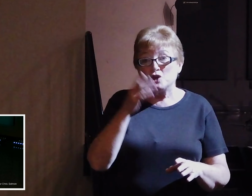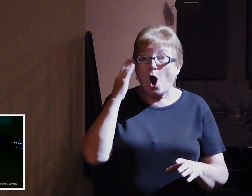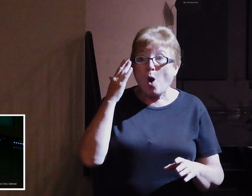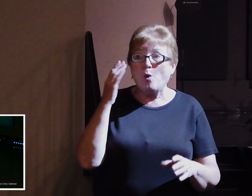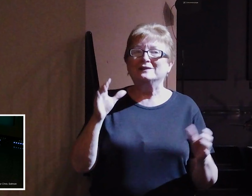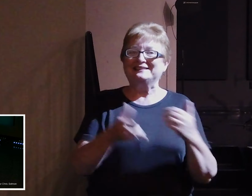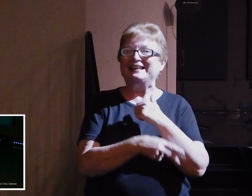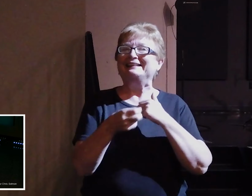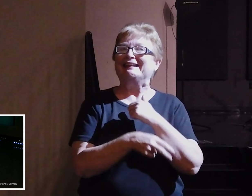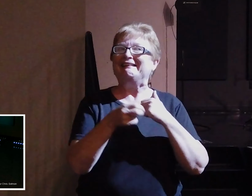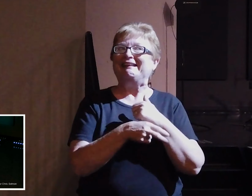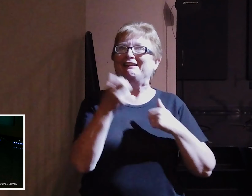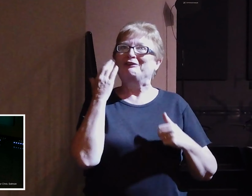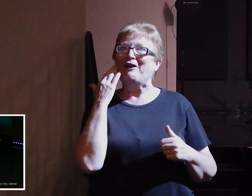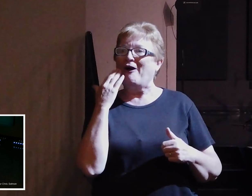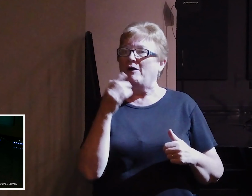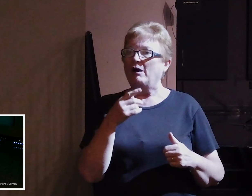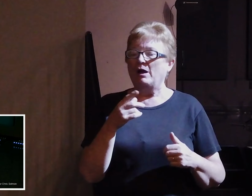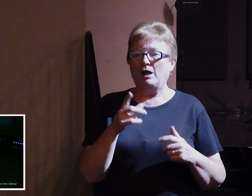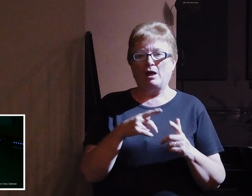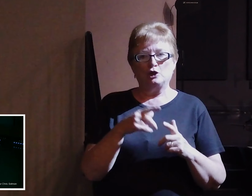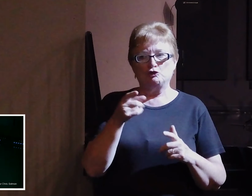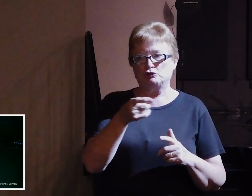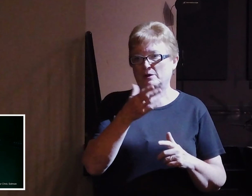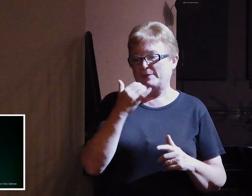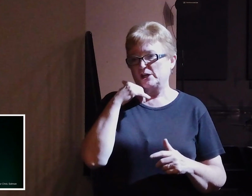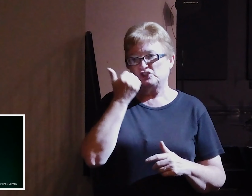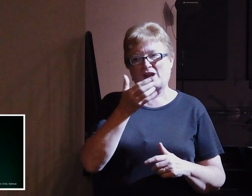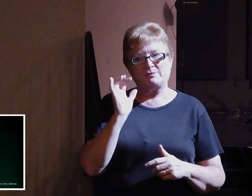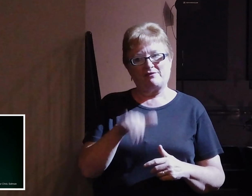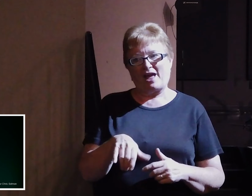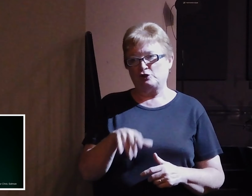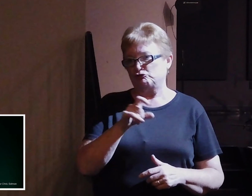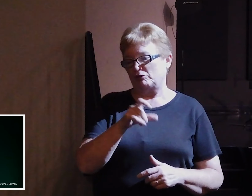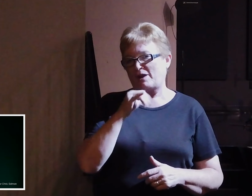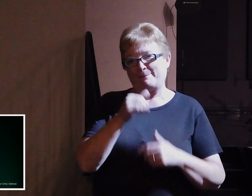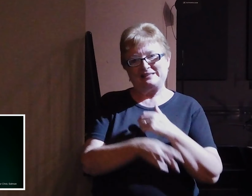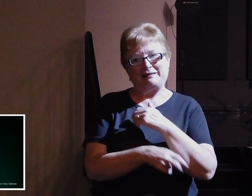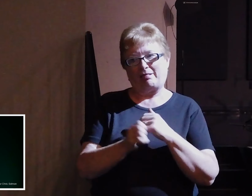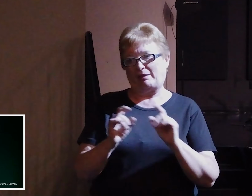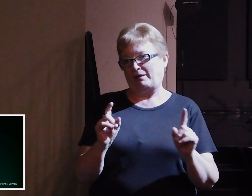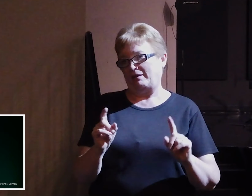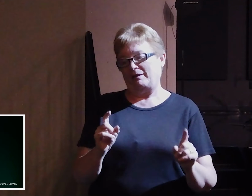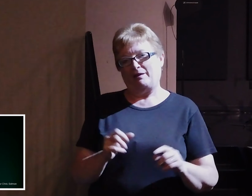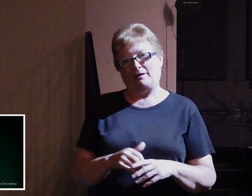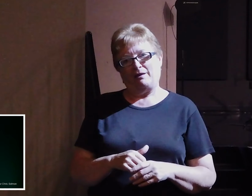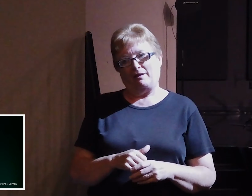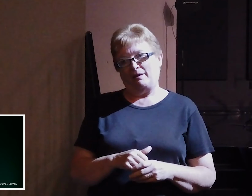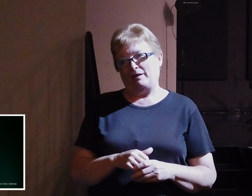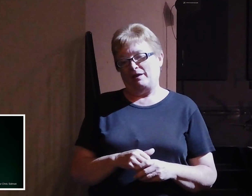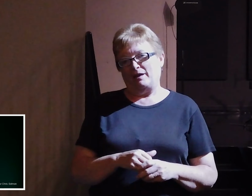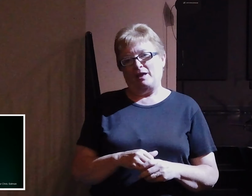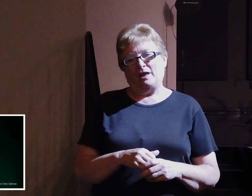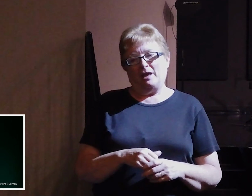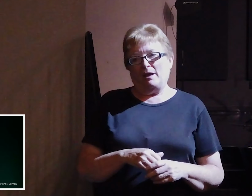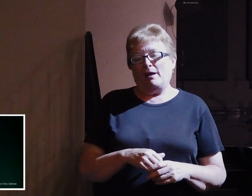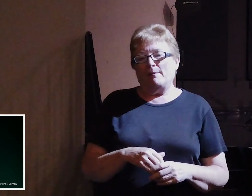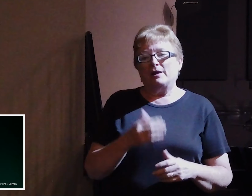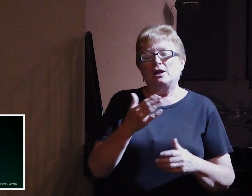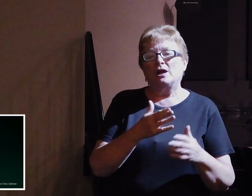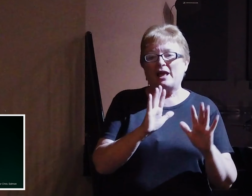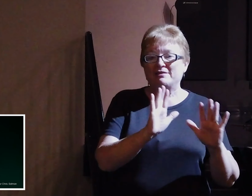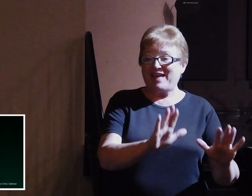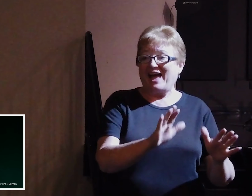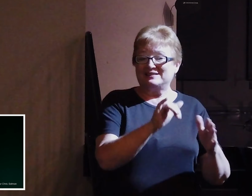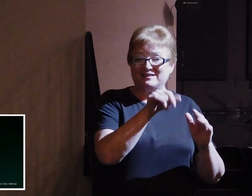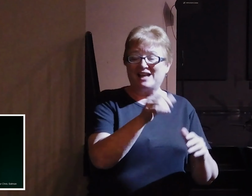That is not behavior that's fitting for a believer in Jesus Christ. But there is behavior that you don't have to be ashamed for. And that's